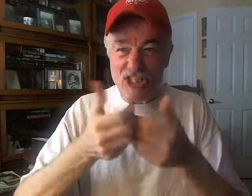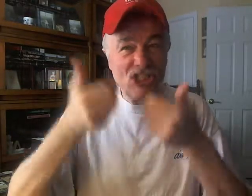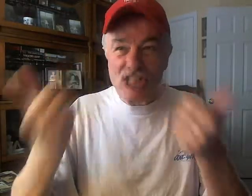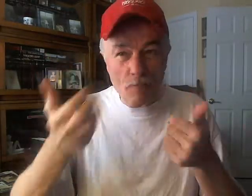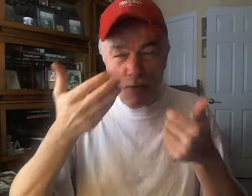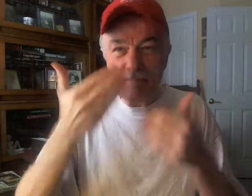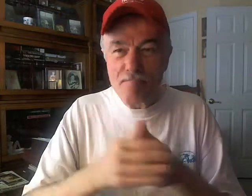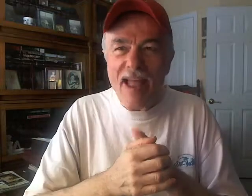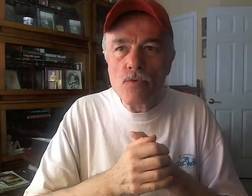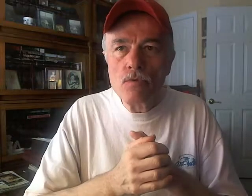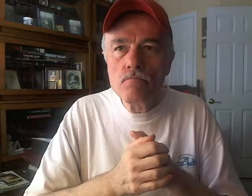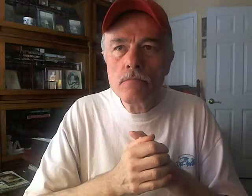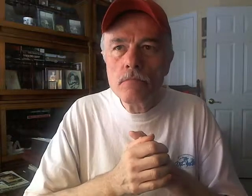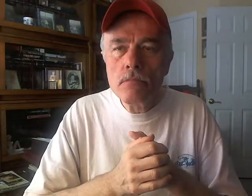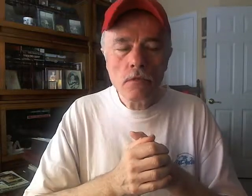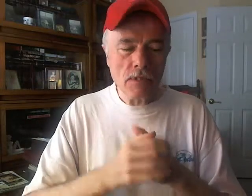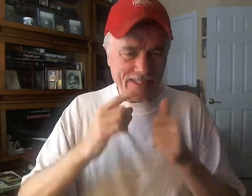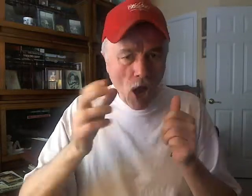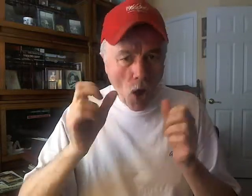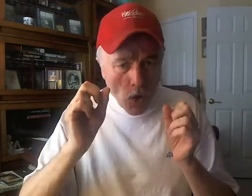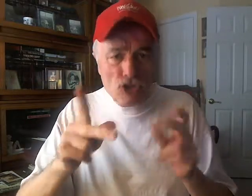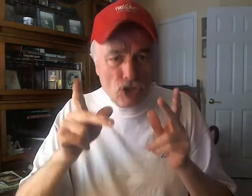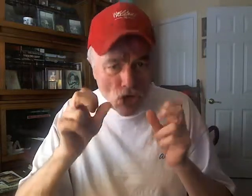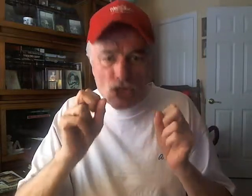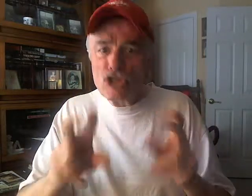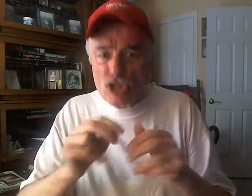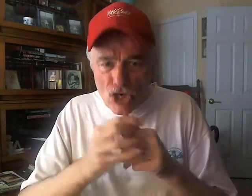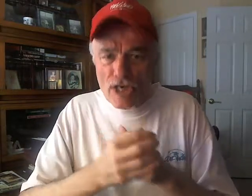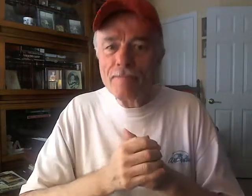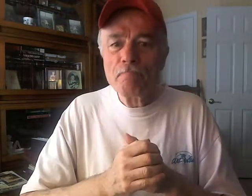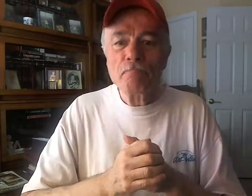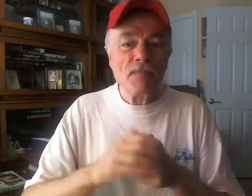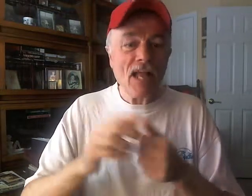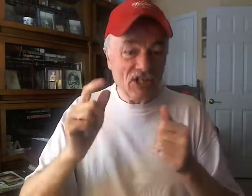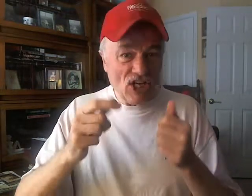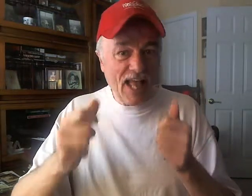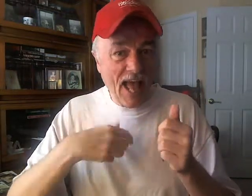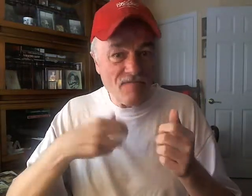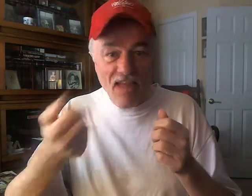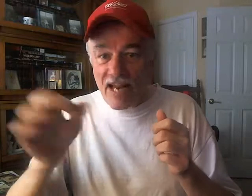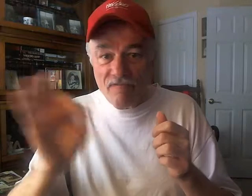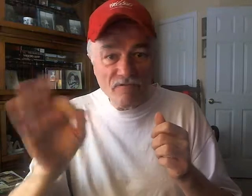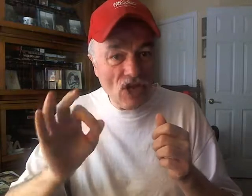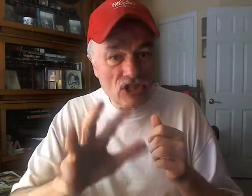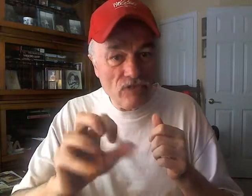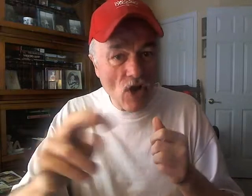that separate name. He said, oh, sure. You can have any first